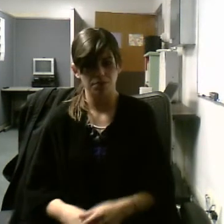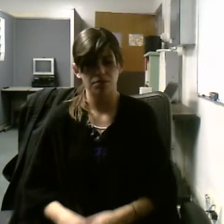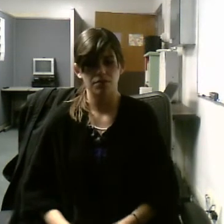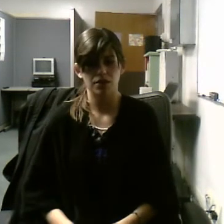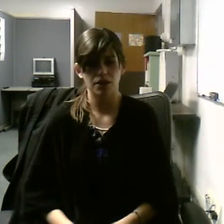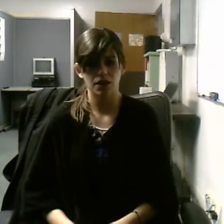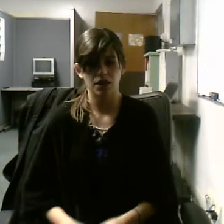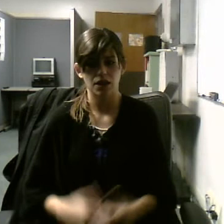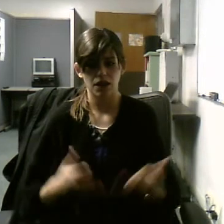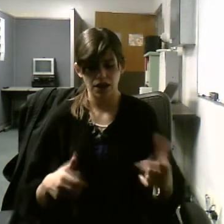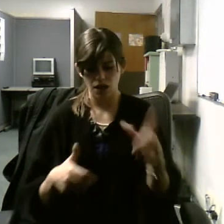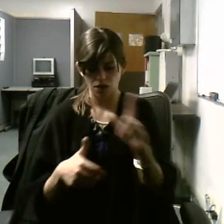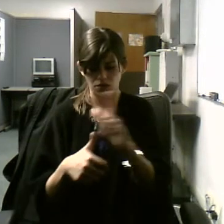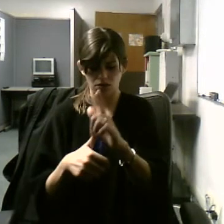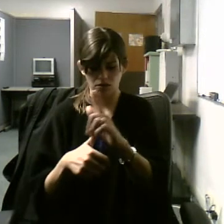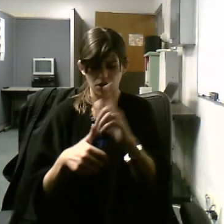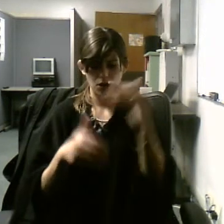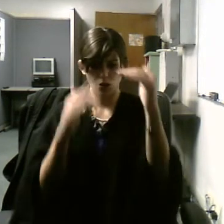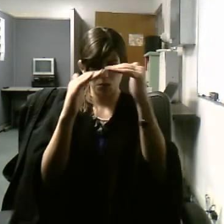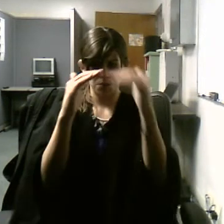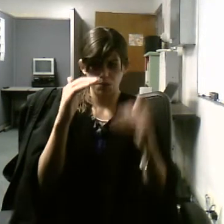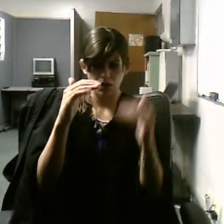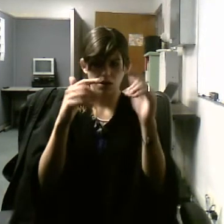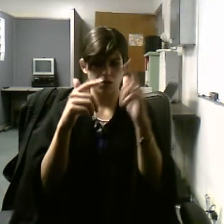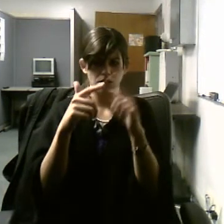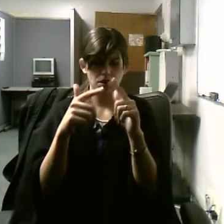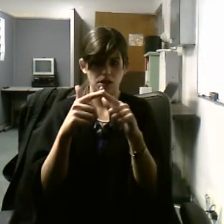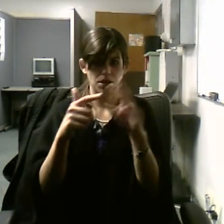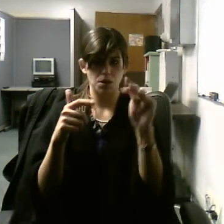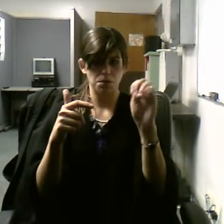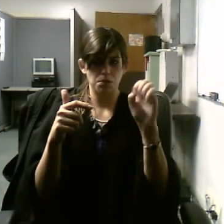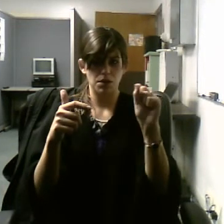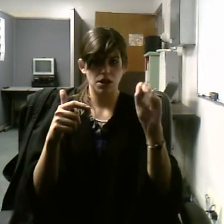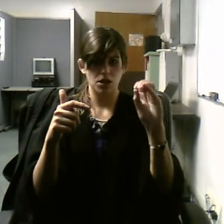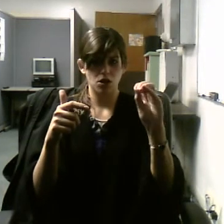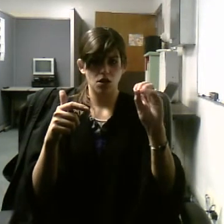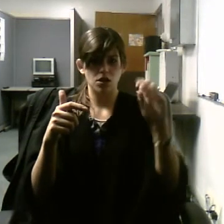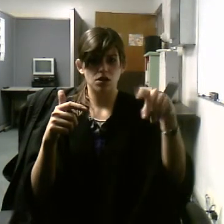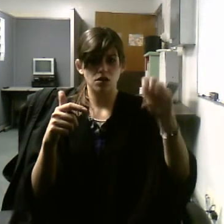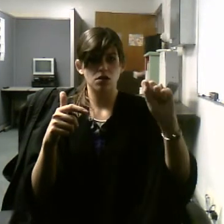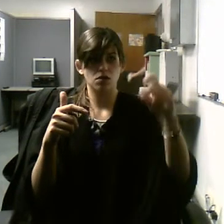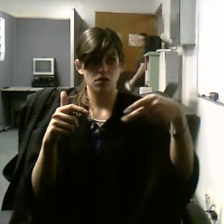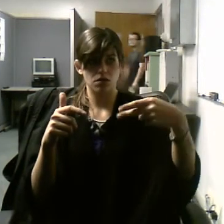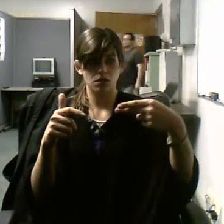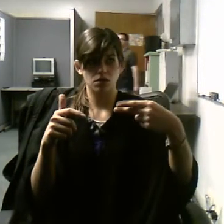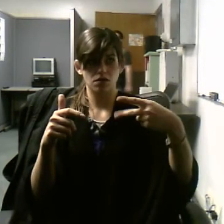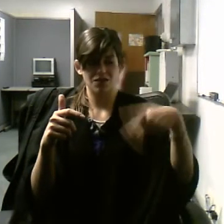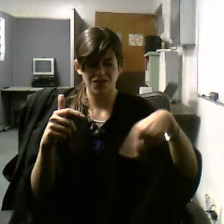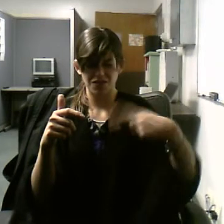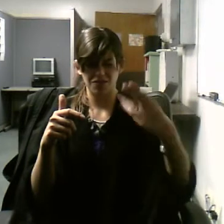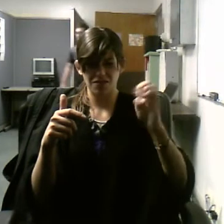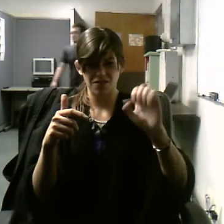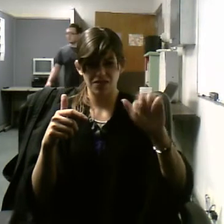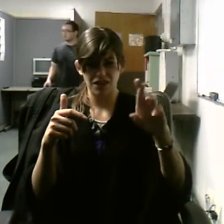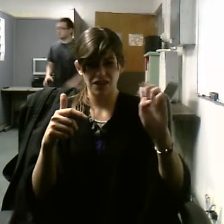below the asthenosphere, we have the mesosphere, and that's part of the mantle that we talked about before.